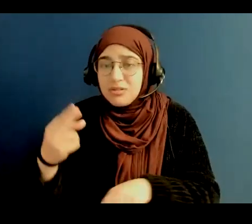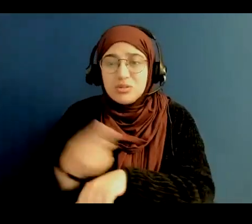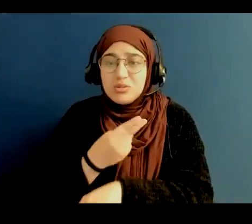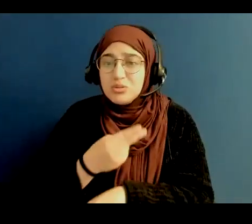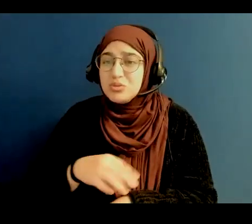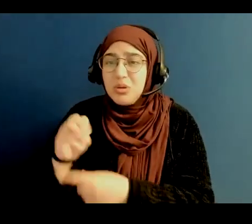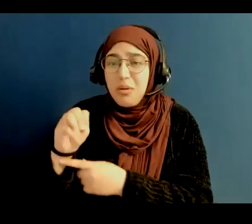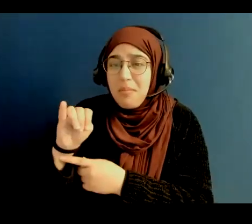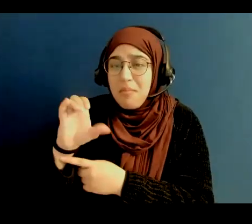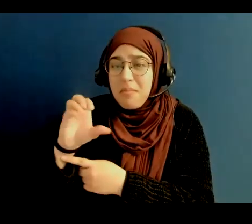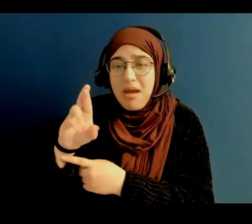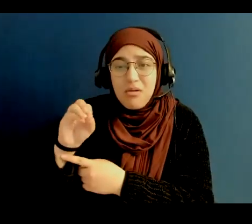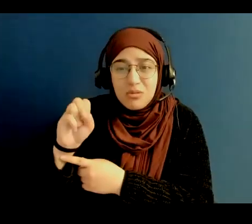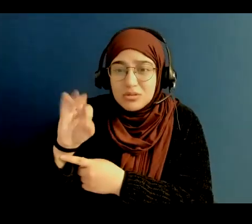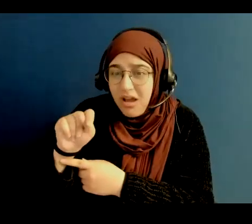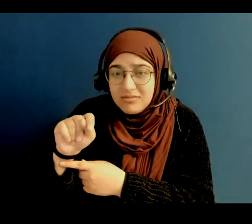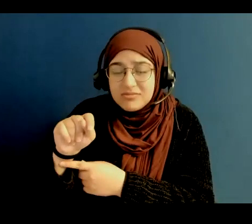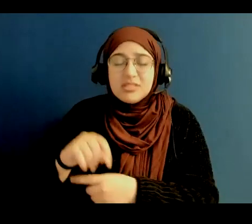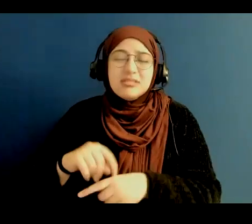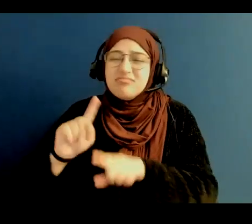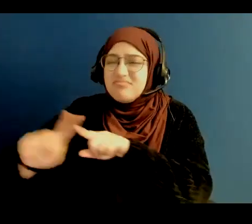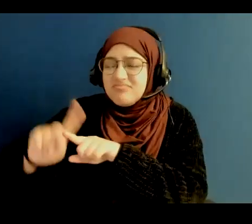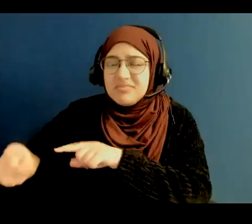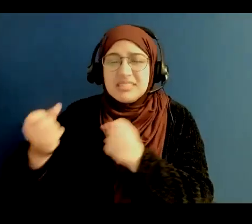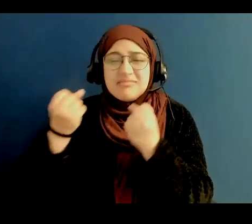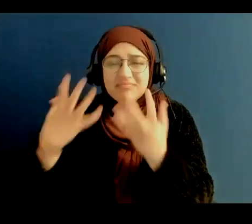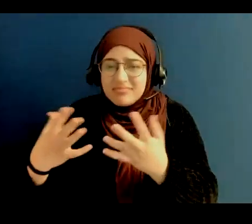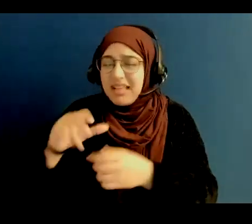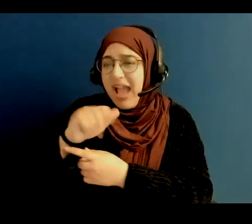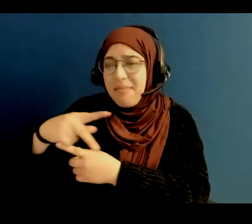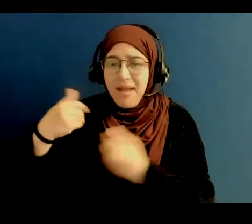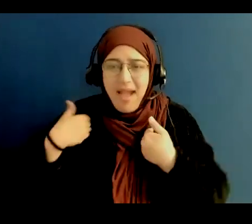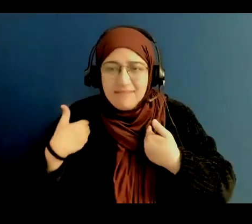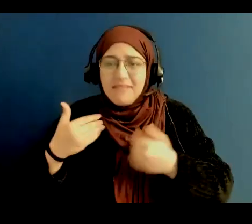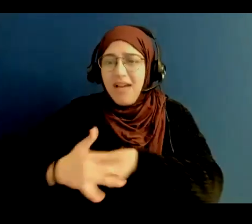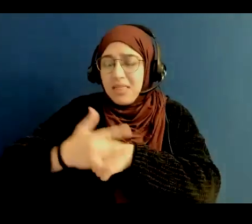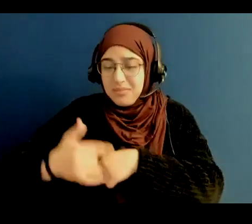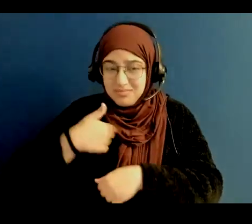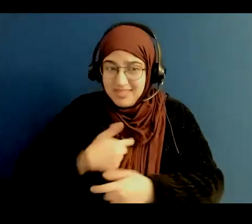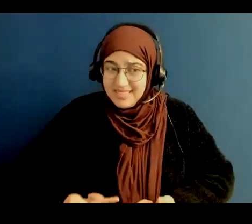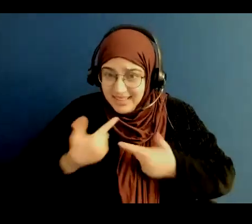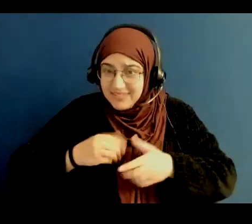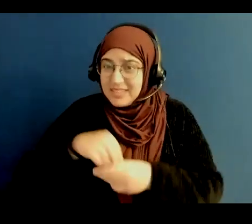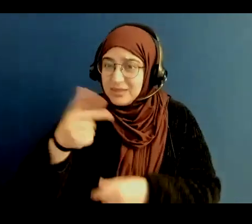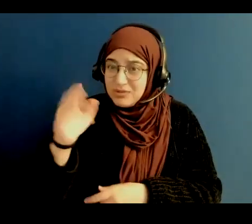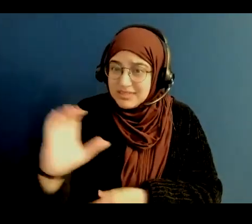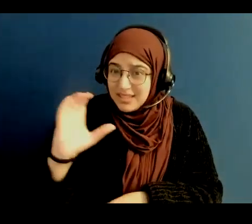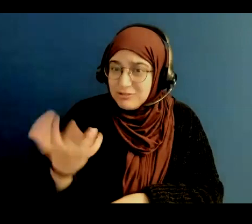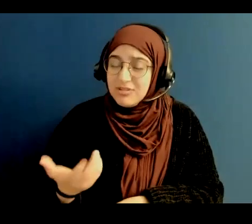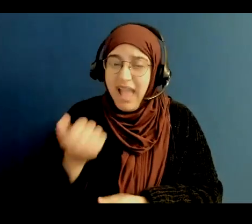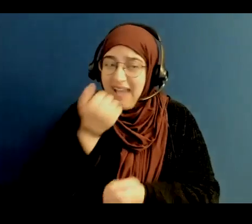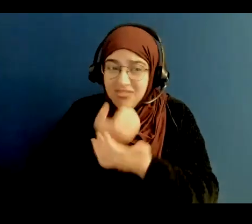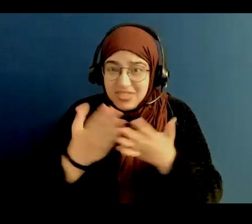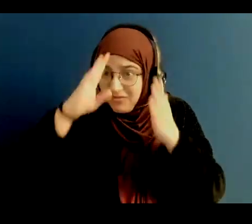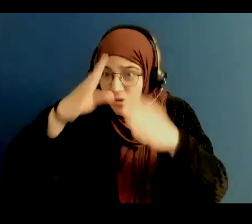list. There are so many different apps available. We live in the 21st century and everything's about technology. So